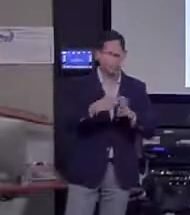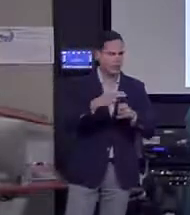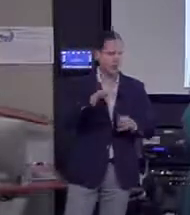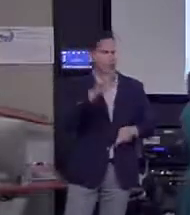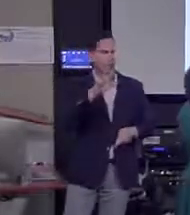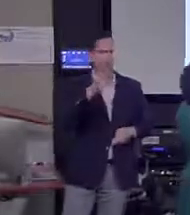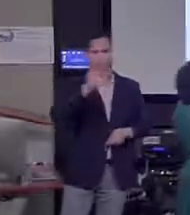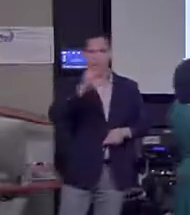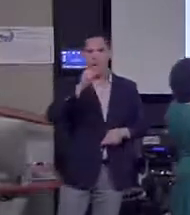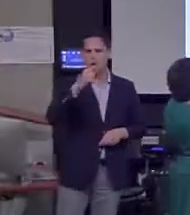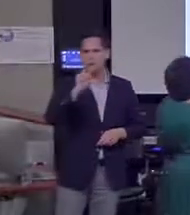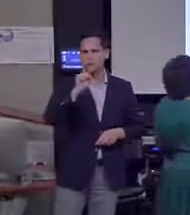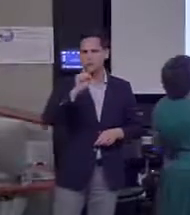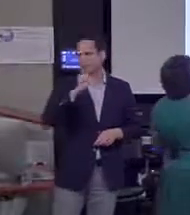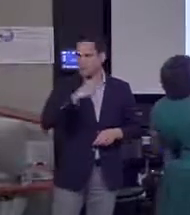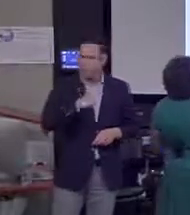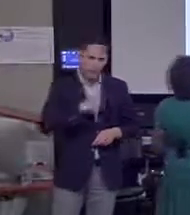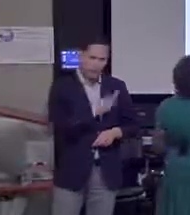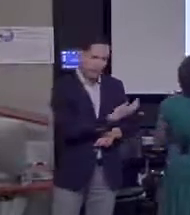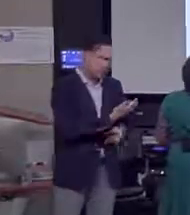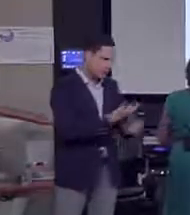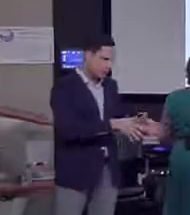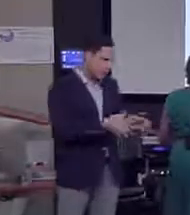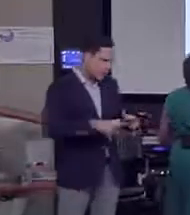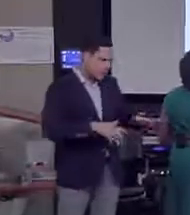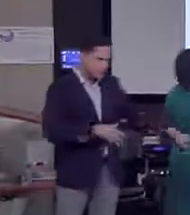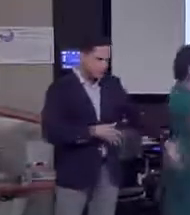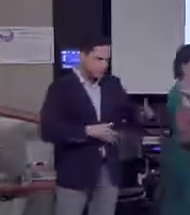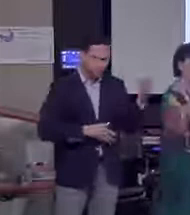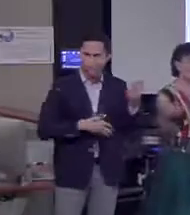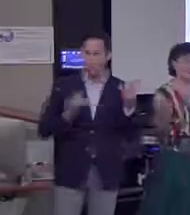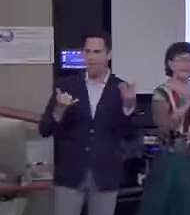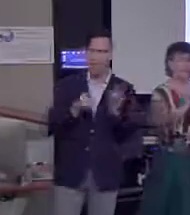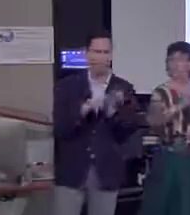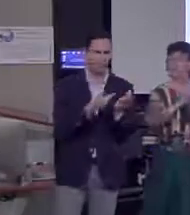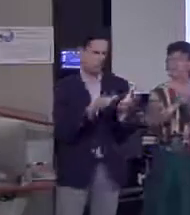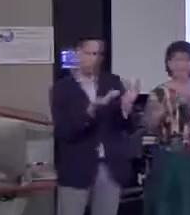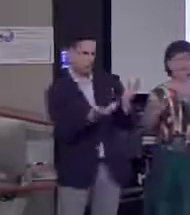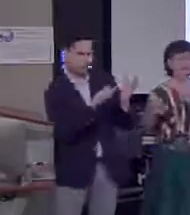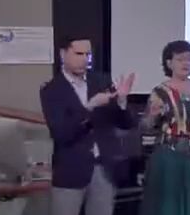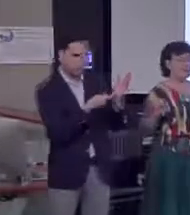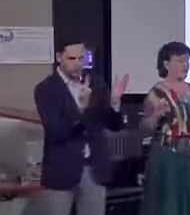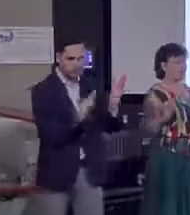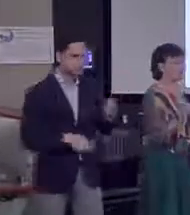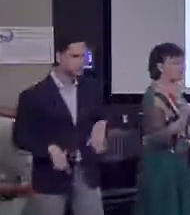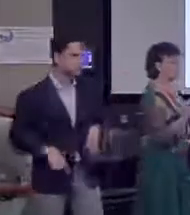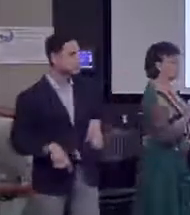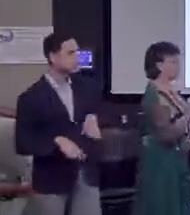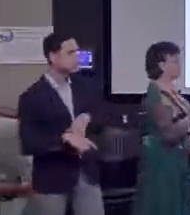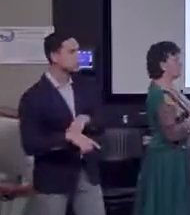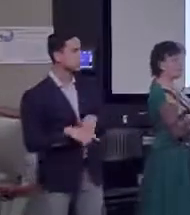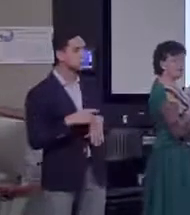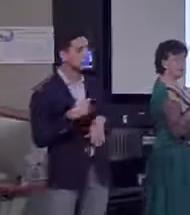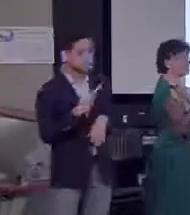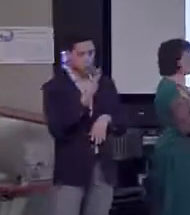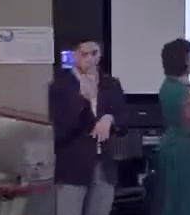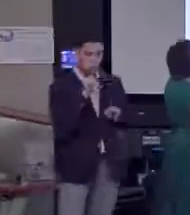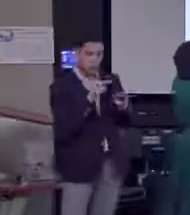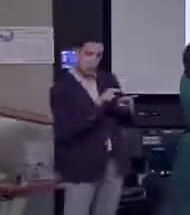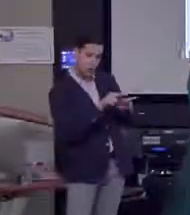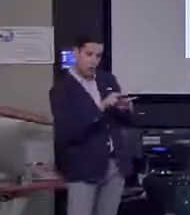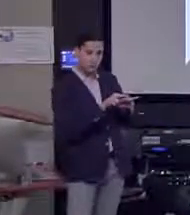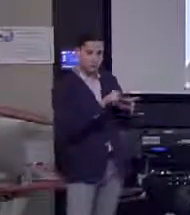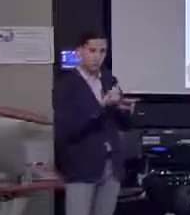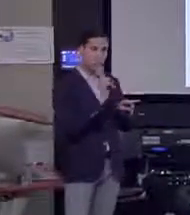with. And we coded the 15-minute interactions for 3